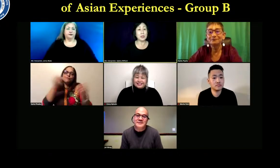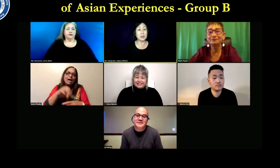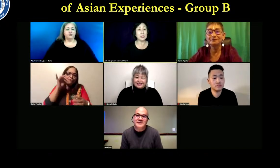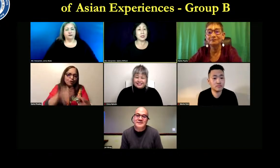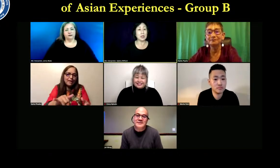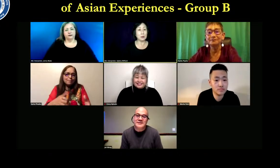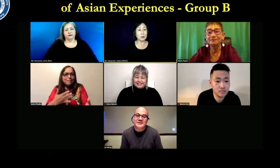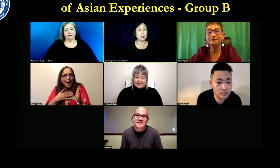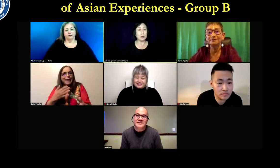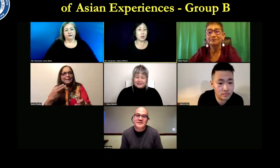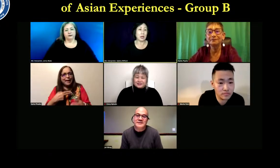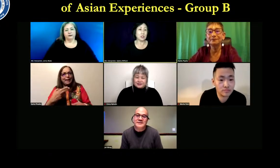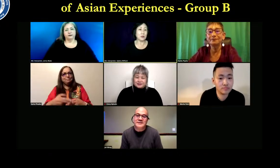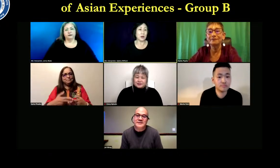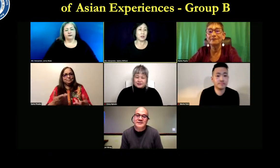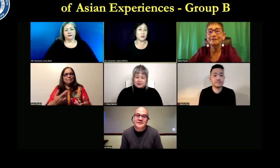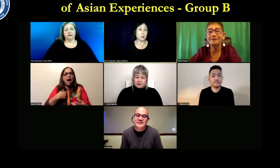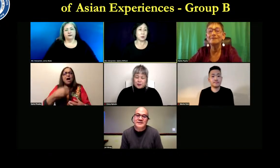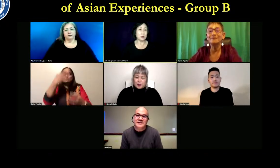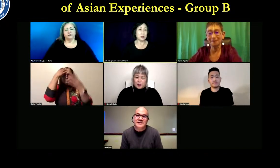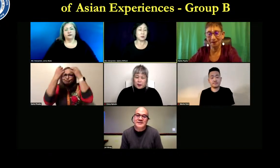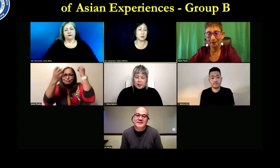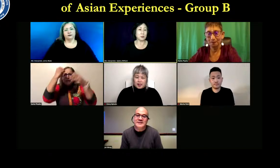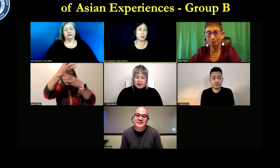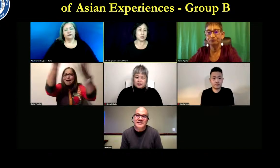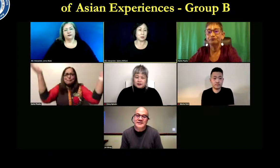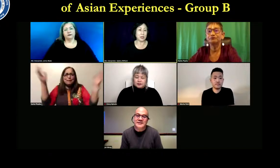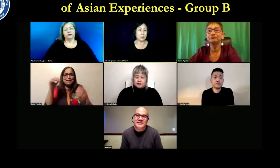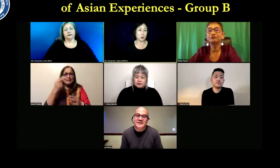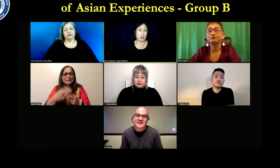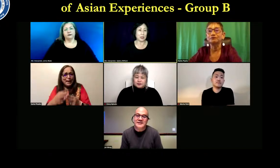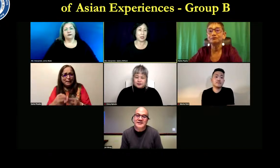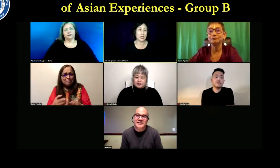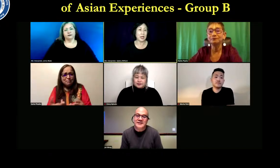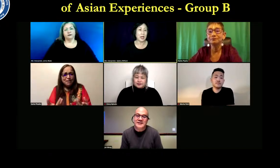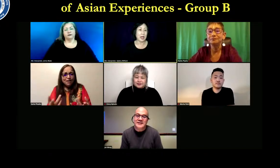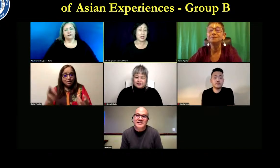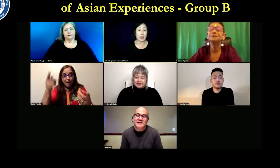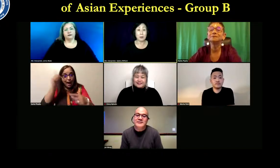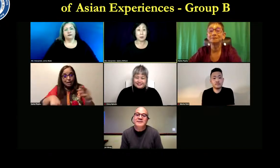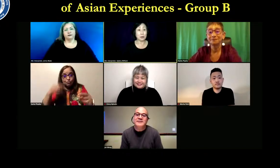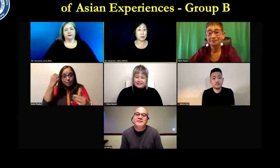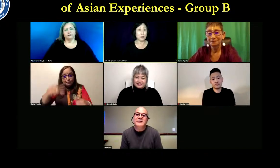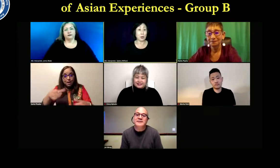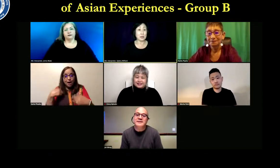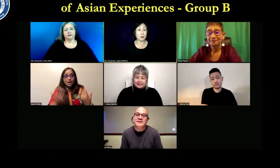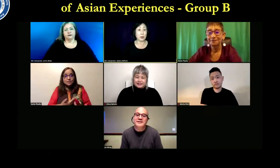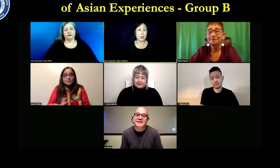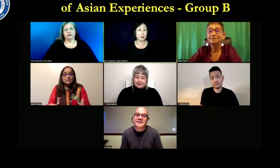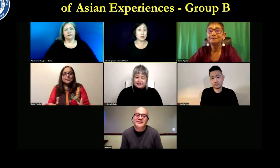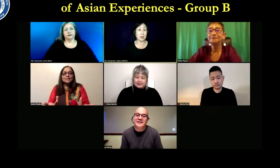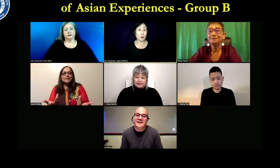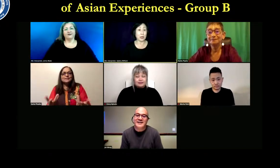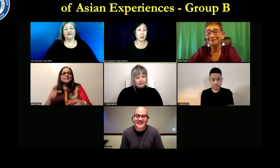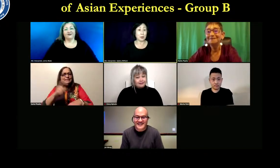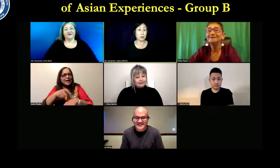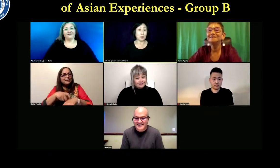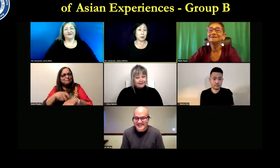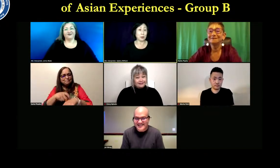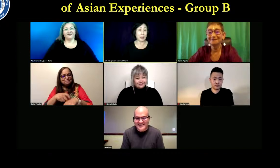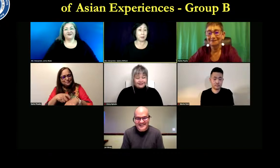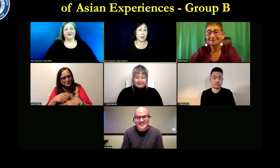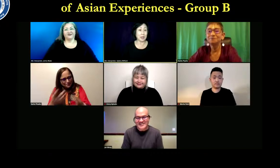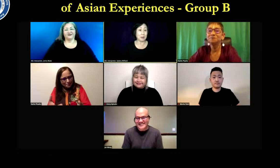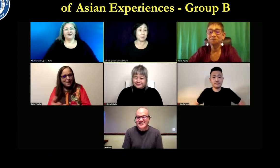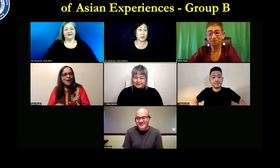I'm repeatedly telling people and actually fighting for people pronouncing my name correctly. And I'm able to memorize everybody else's name. Why can't